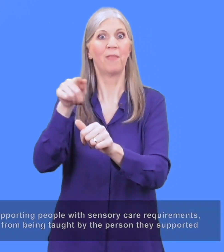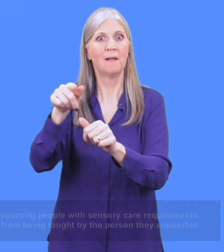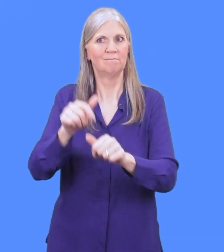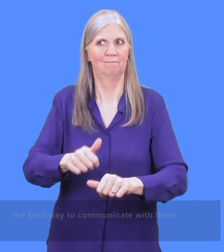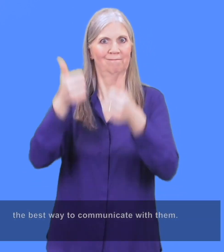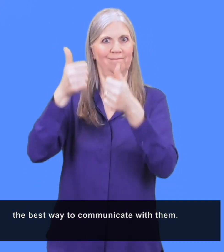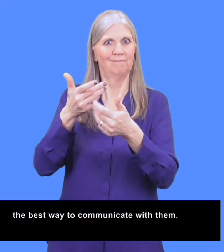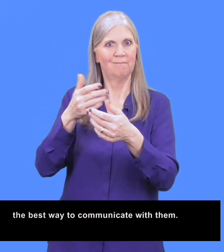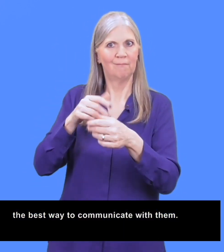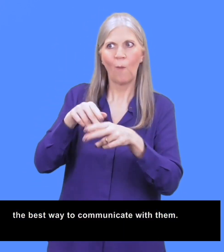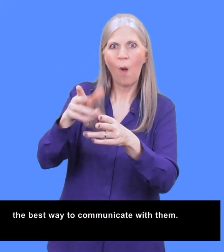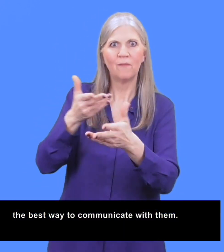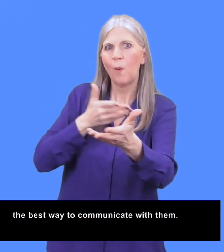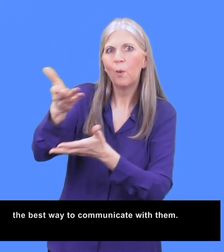the best way to communicate with them.